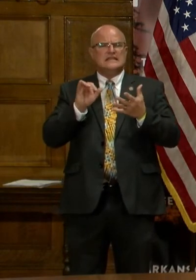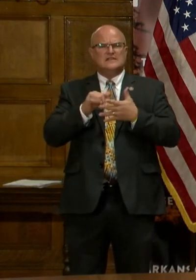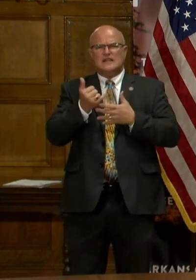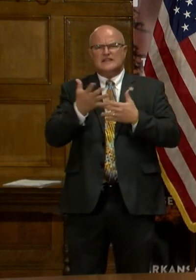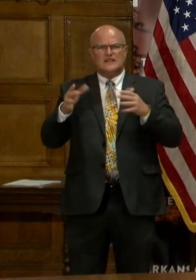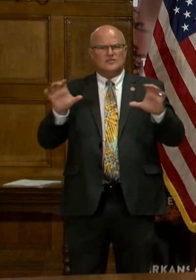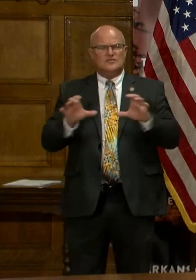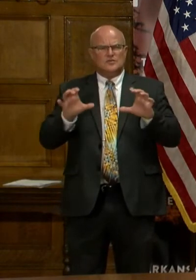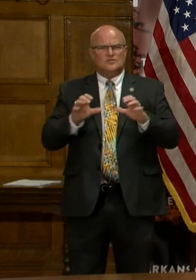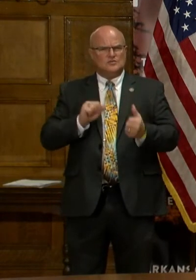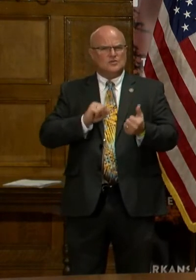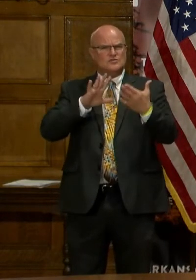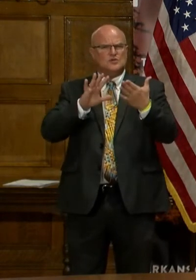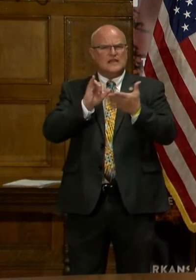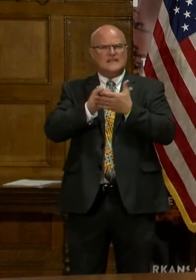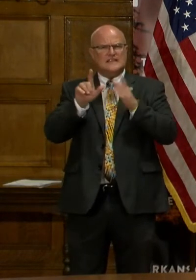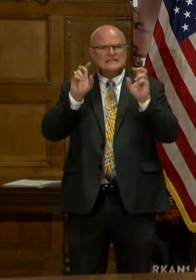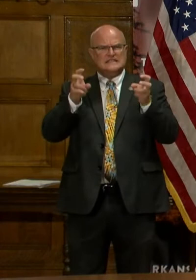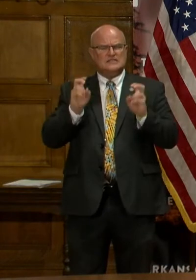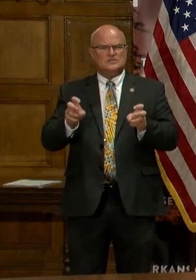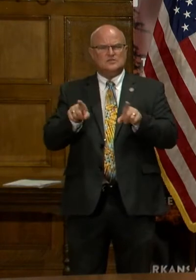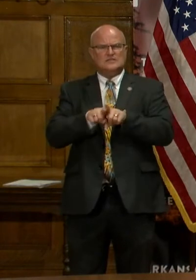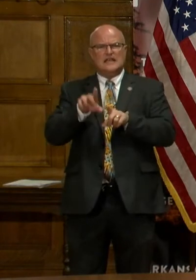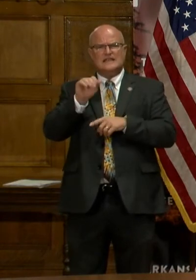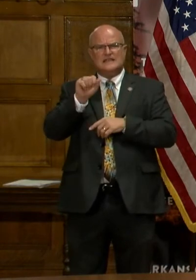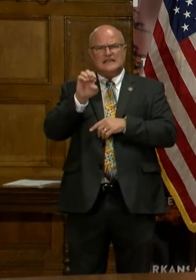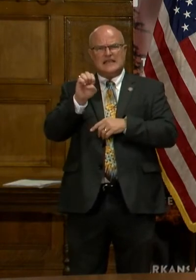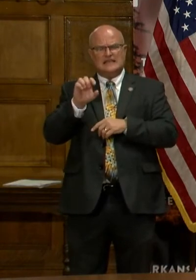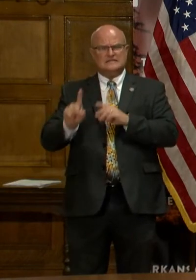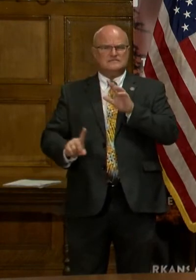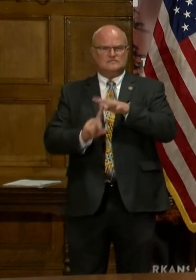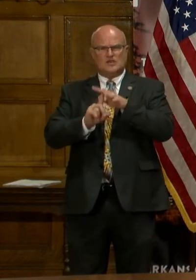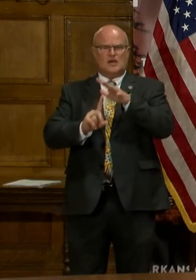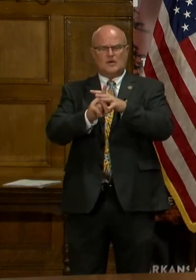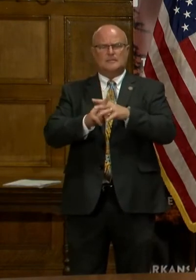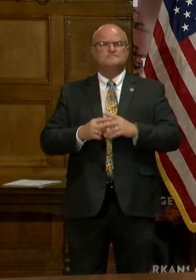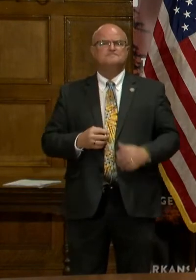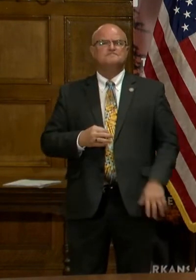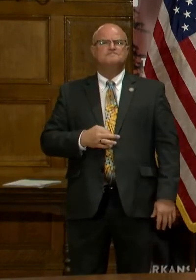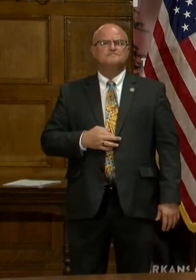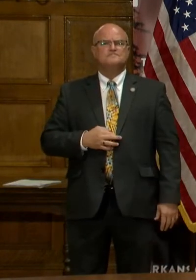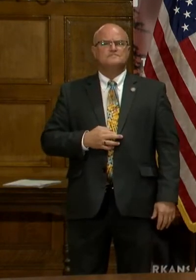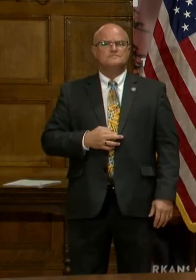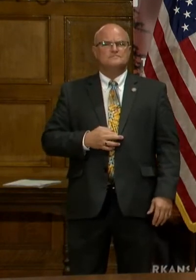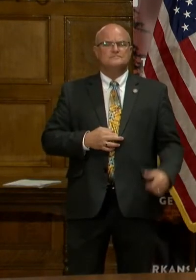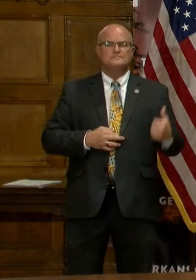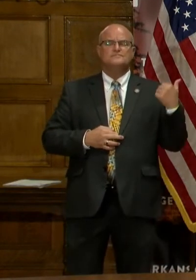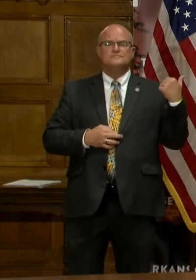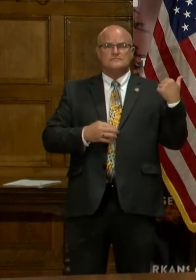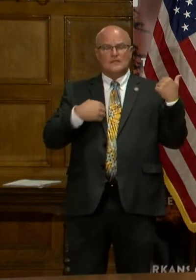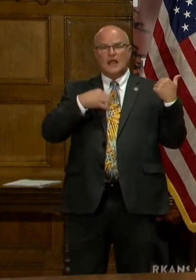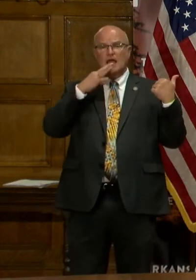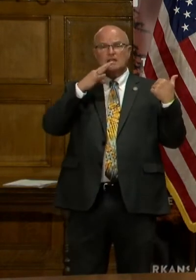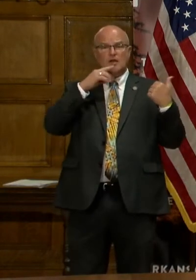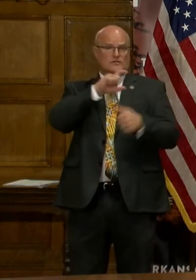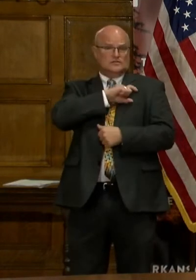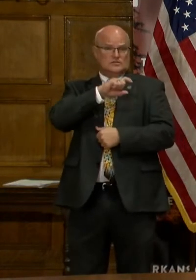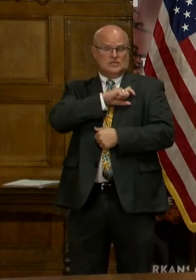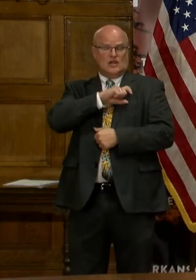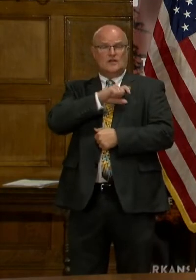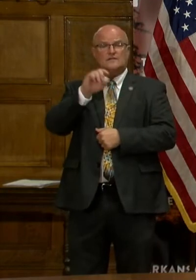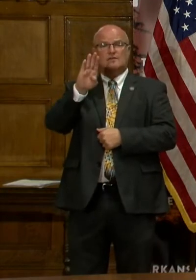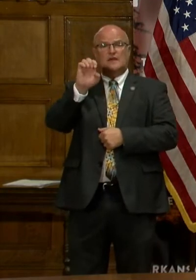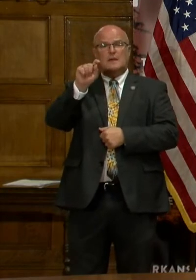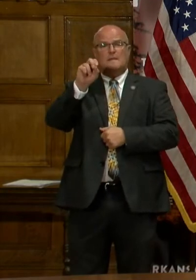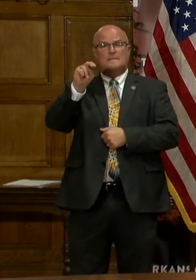there anything you're doing to address these issues as cases in the jail continue to rise? I spoke to the sheriff of Benton